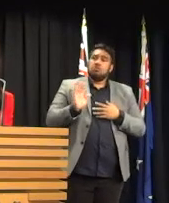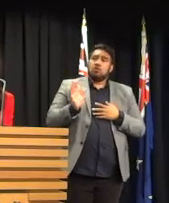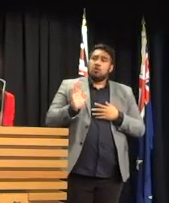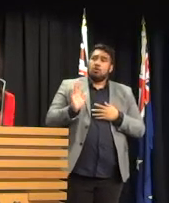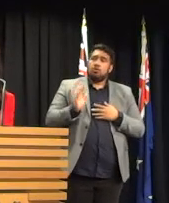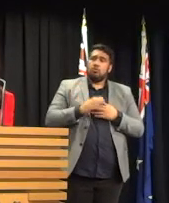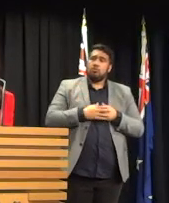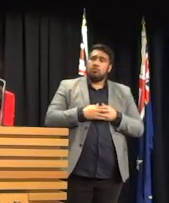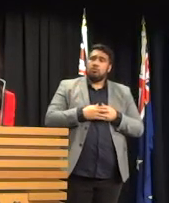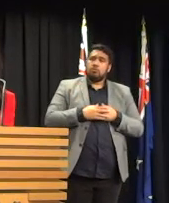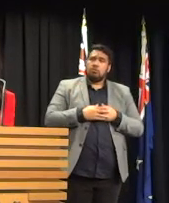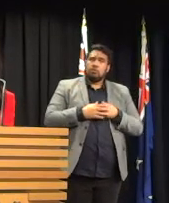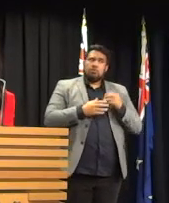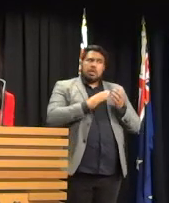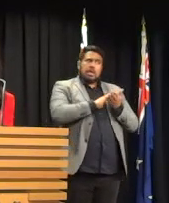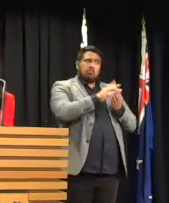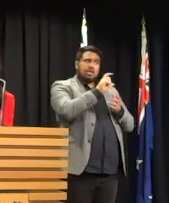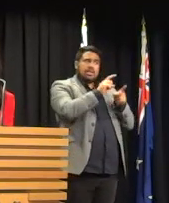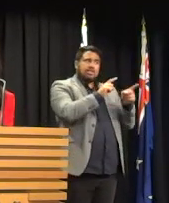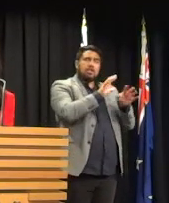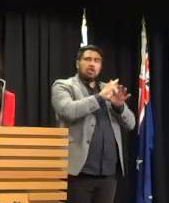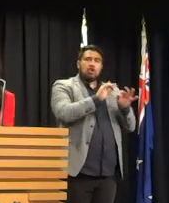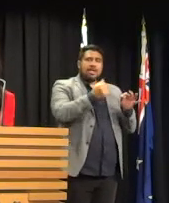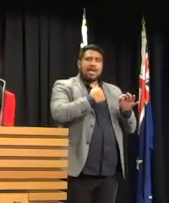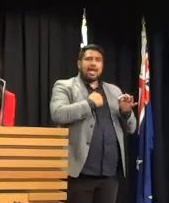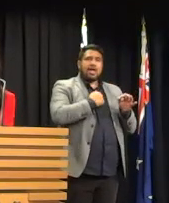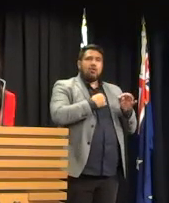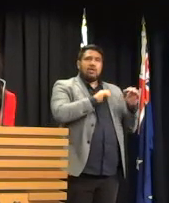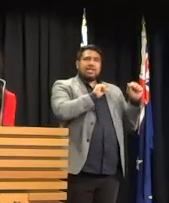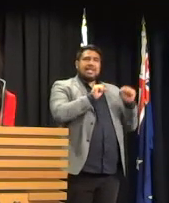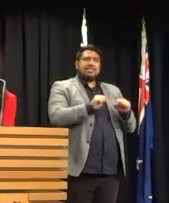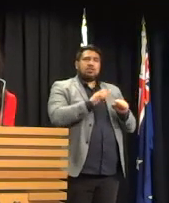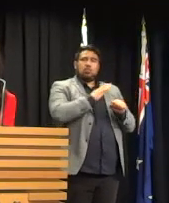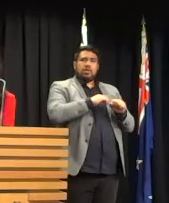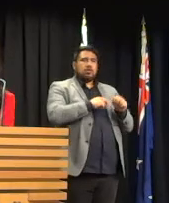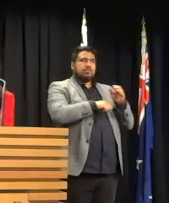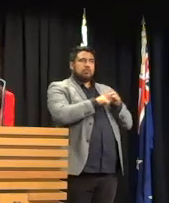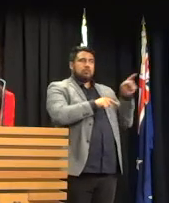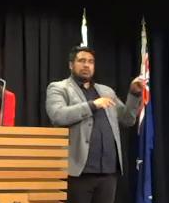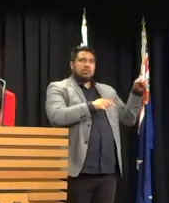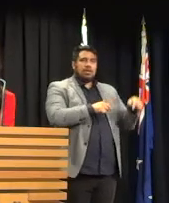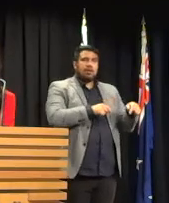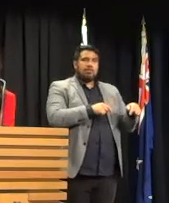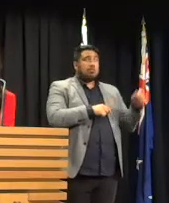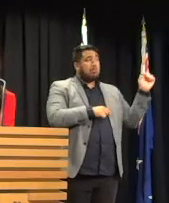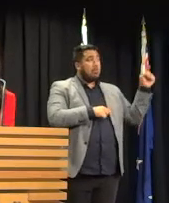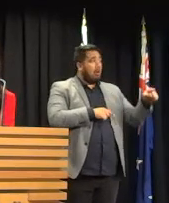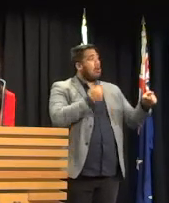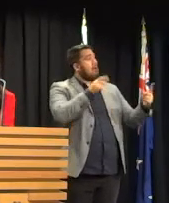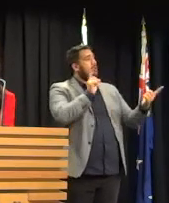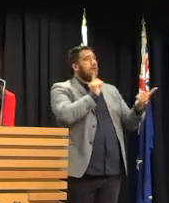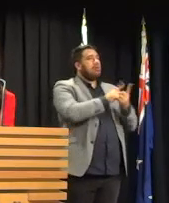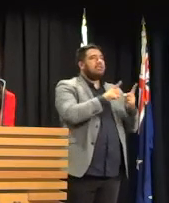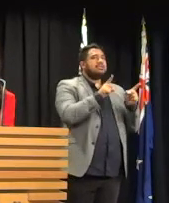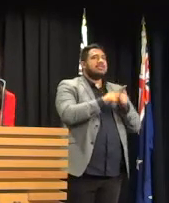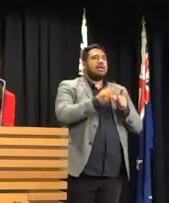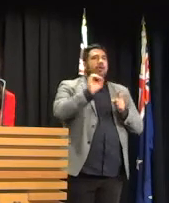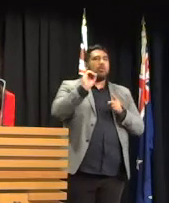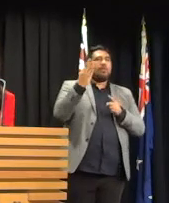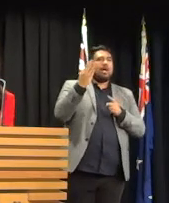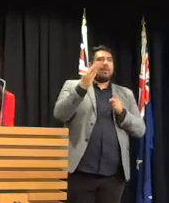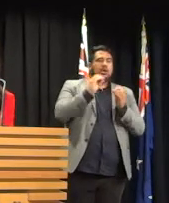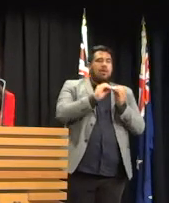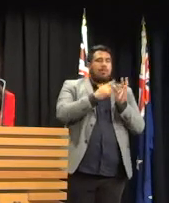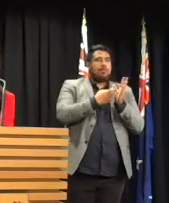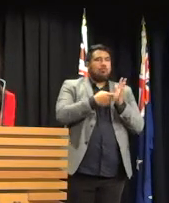who are not guests of government, I make sure that they are treated appropriately in the same way that we did when Barack Obama visited New Zealand.